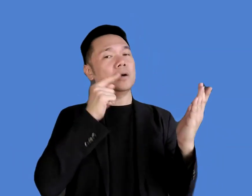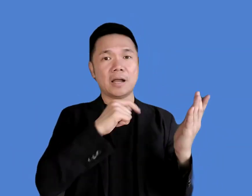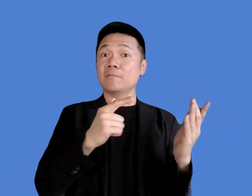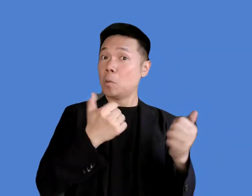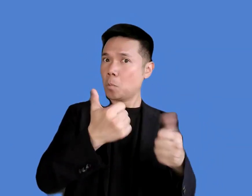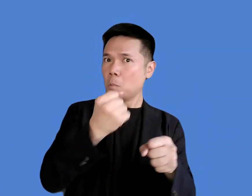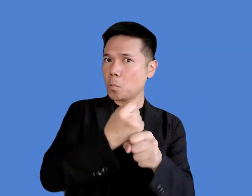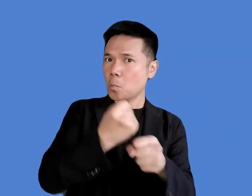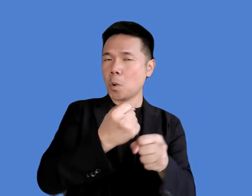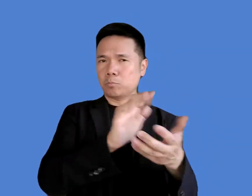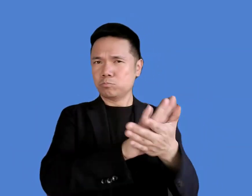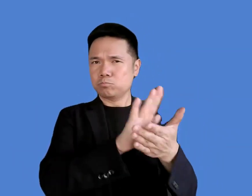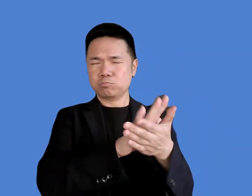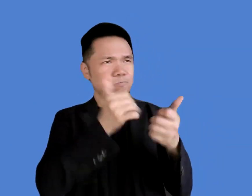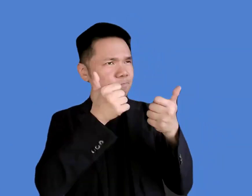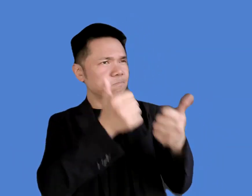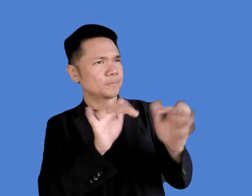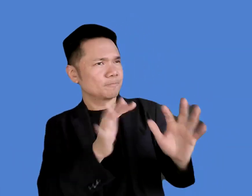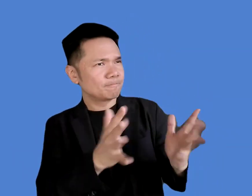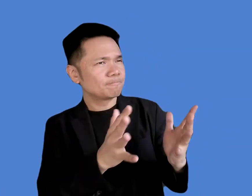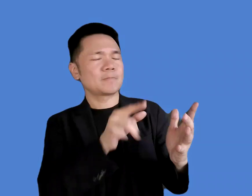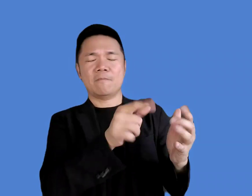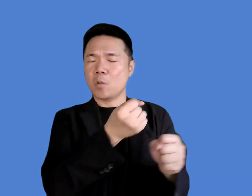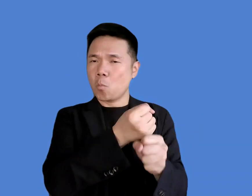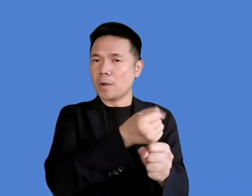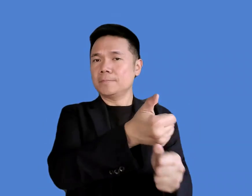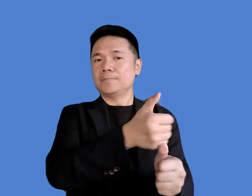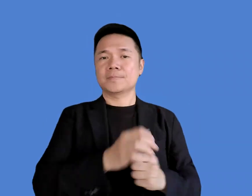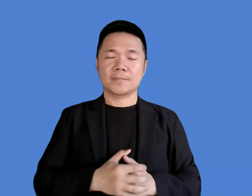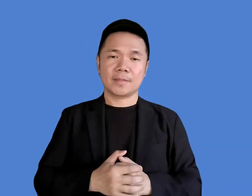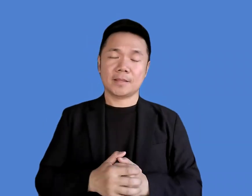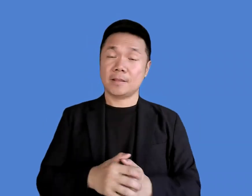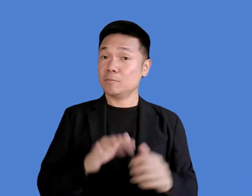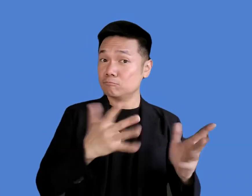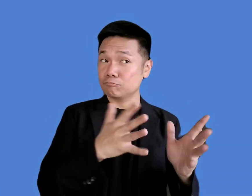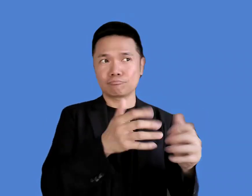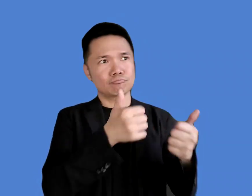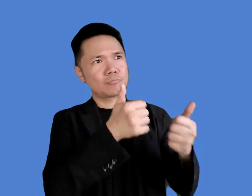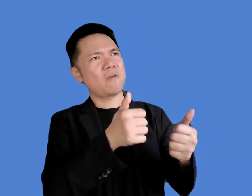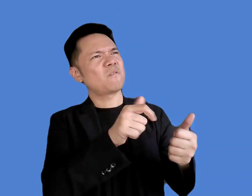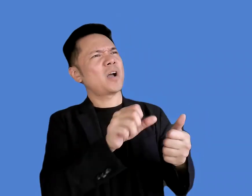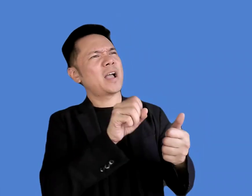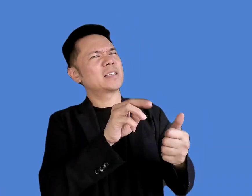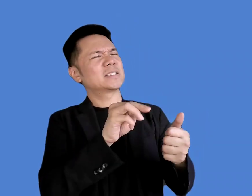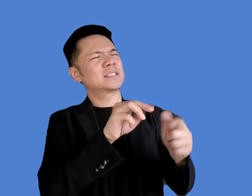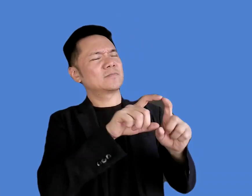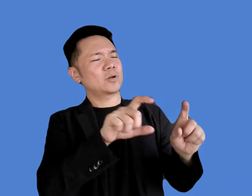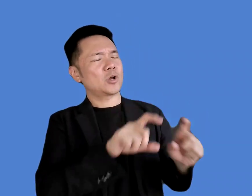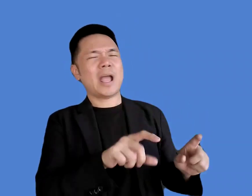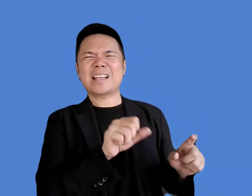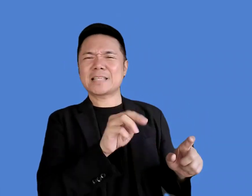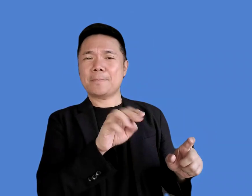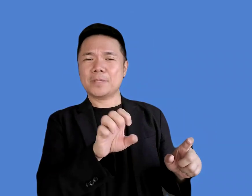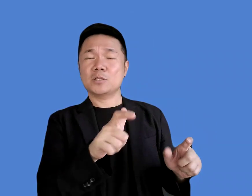practices across the different WEPs. This also recognizes actions from SMEs all the way to larger corporates,